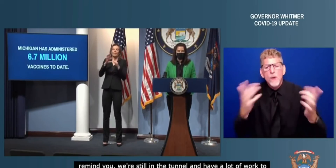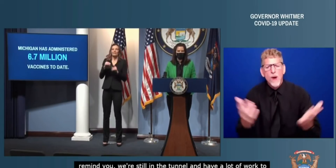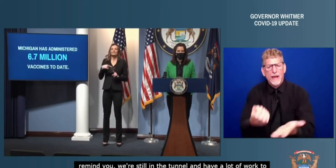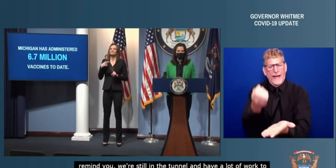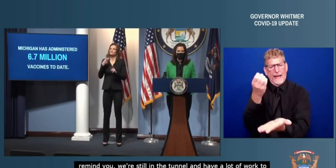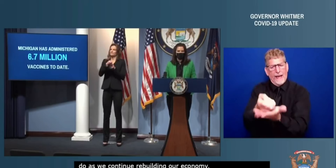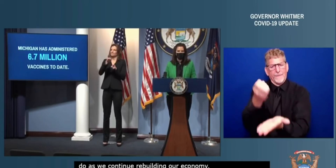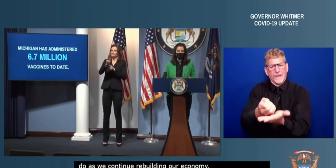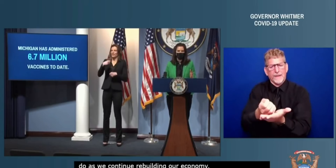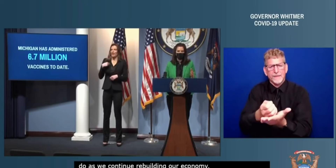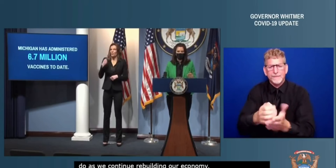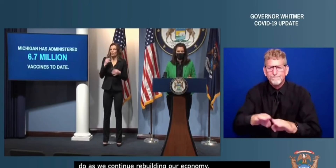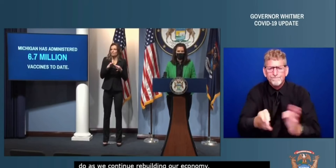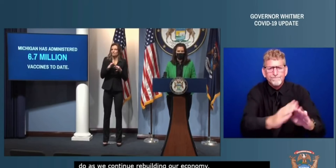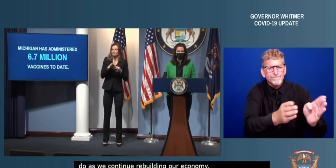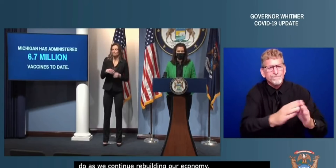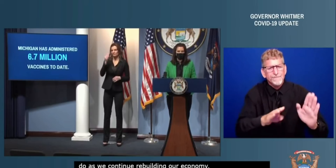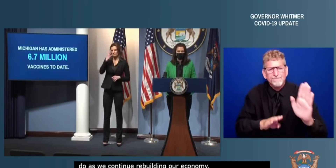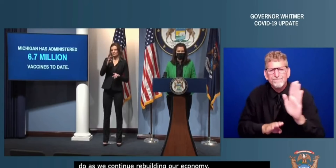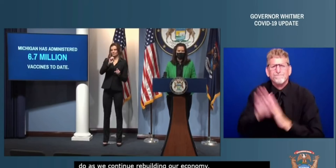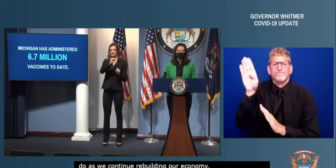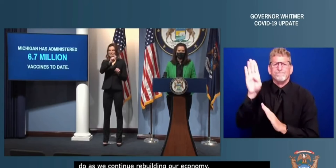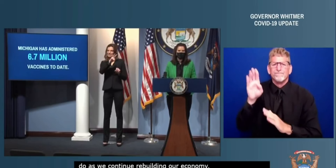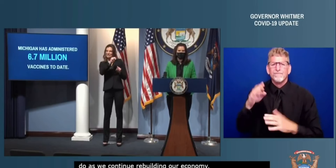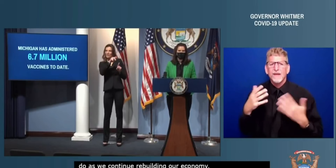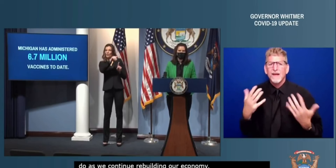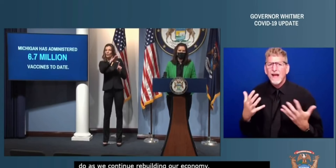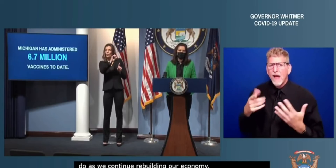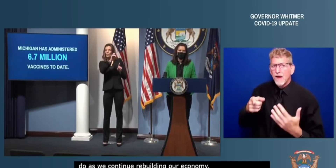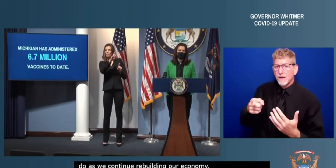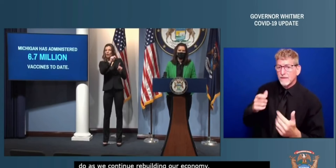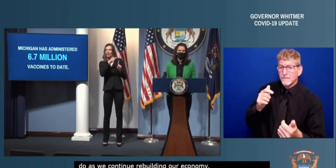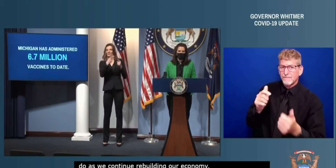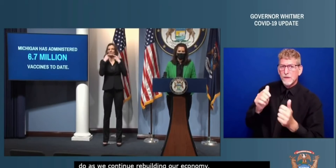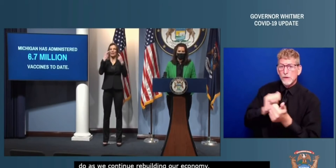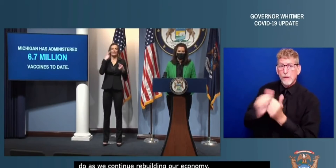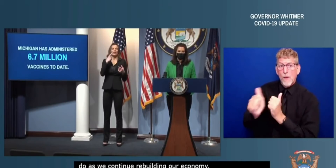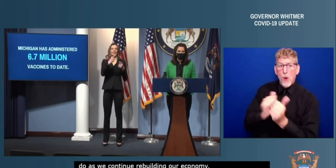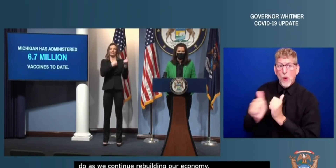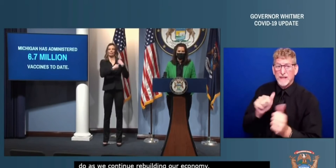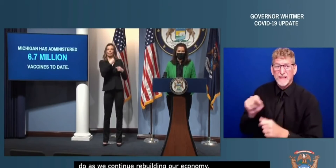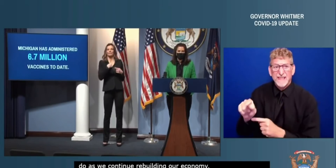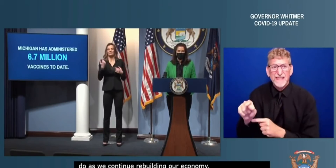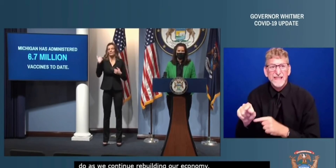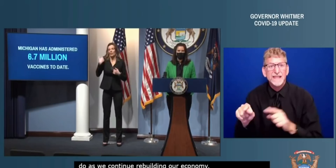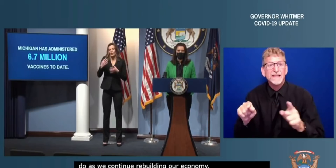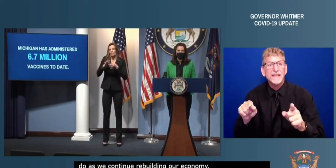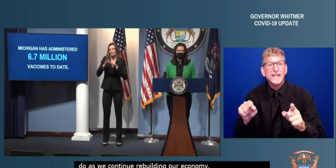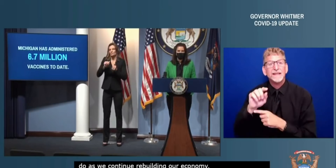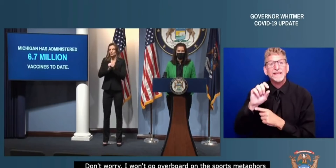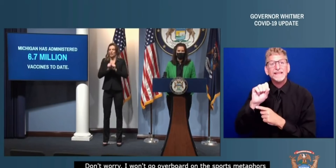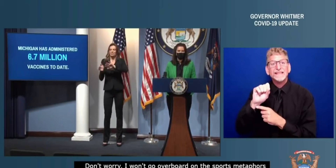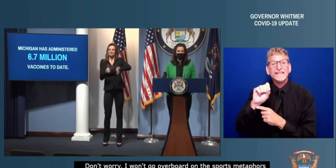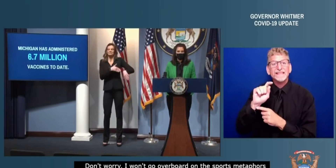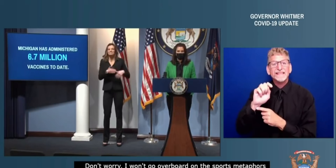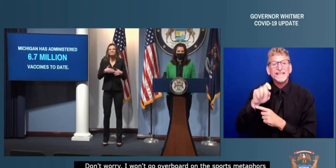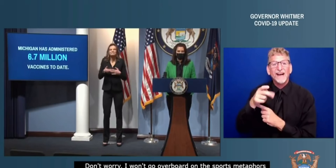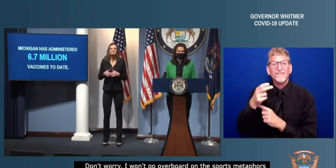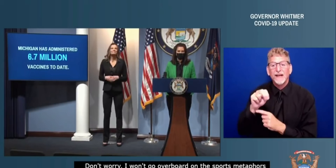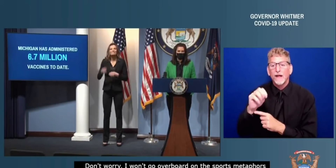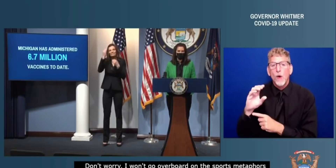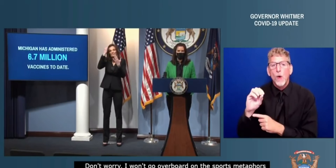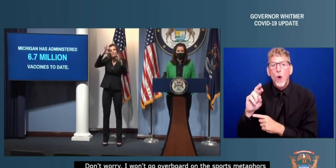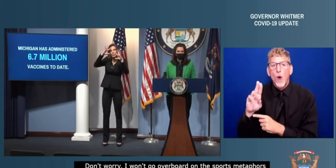today. Someone let Stephen Colbert know. Last night, President Biden announced policies he's pursuing to